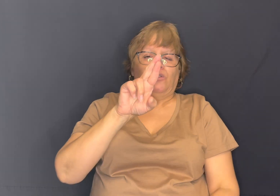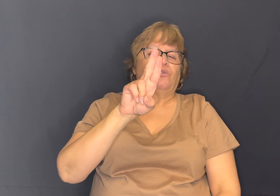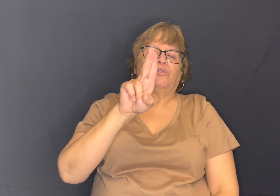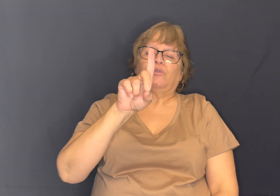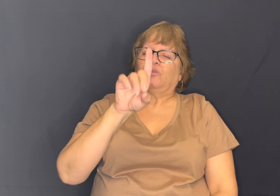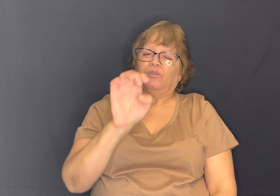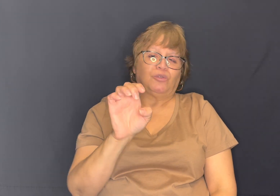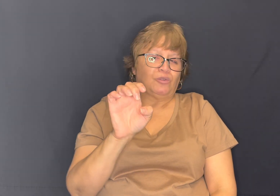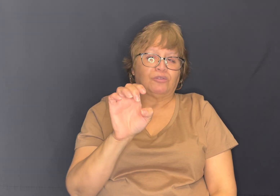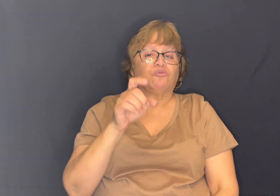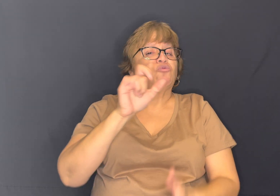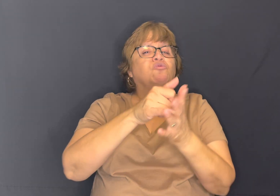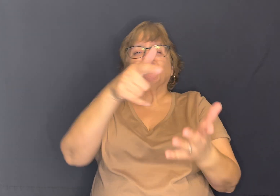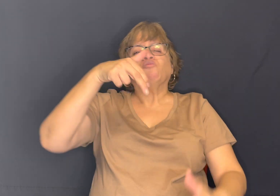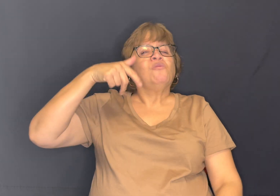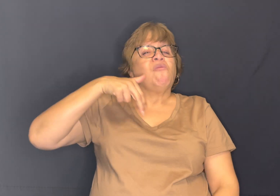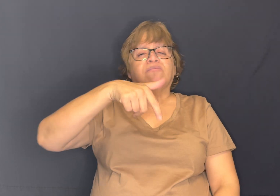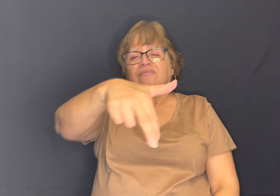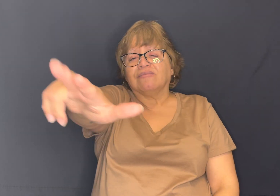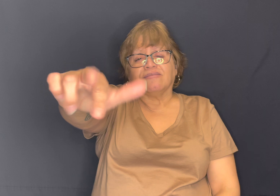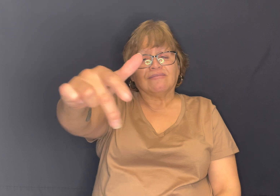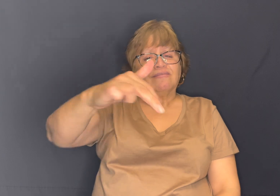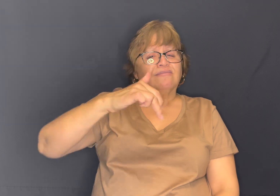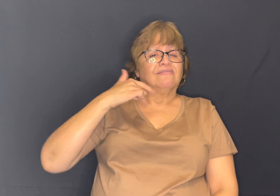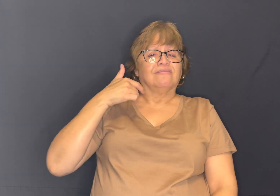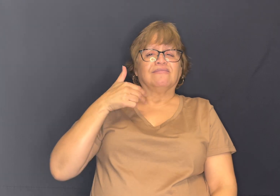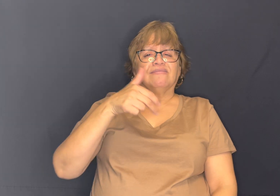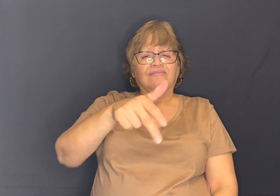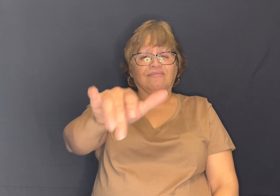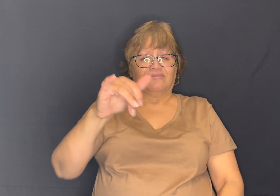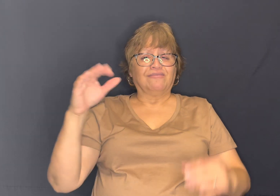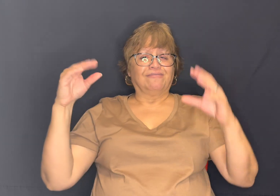through. It is not rude at all. Don't worry about that. You can go right through the